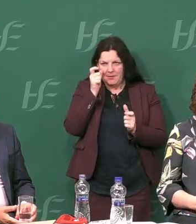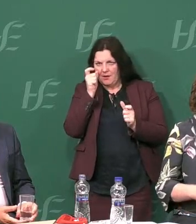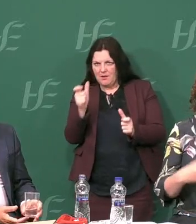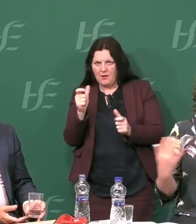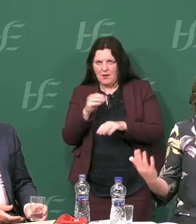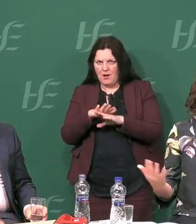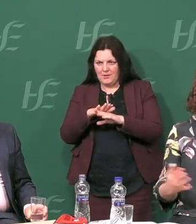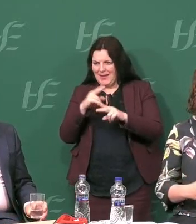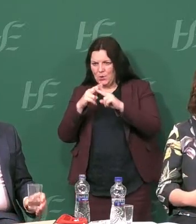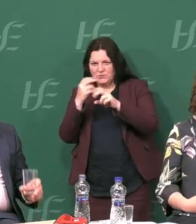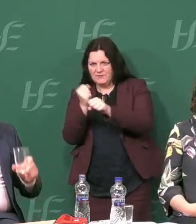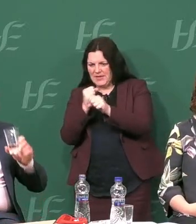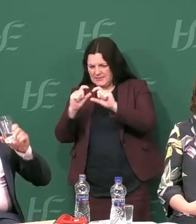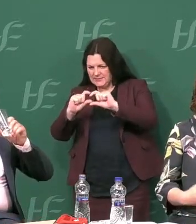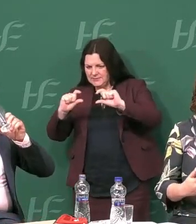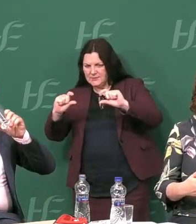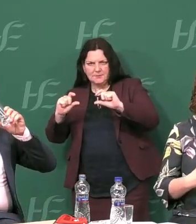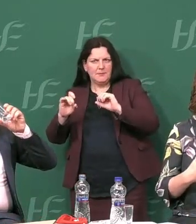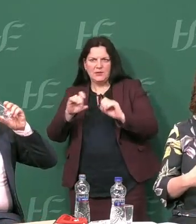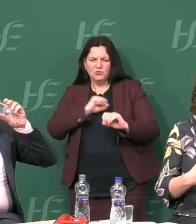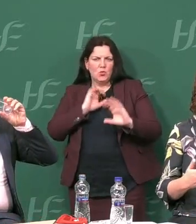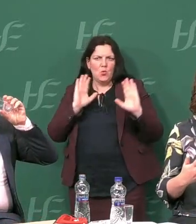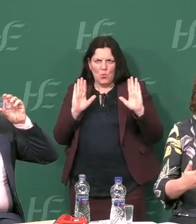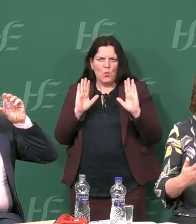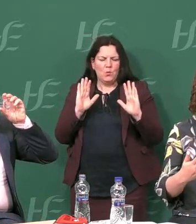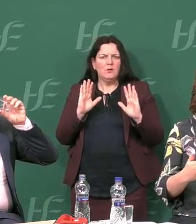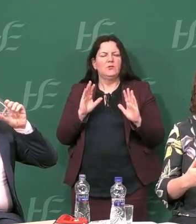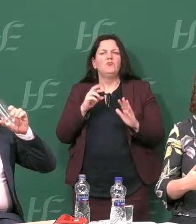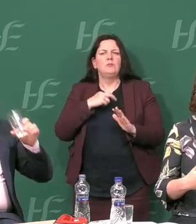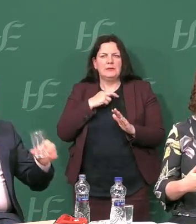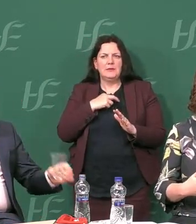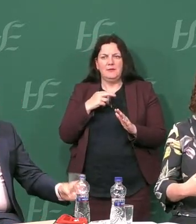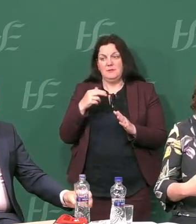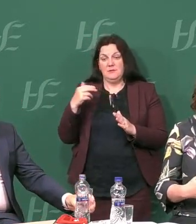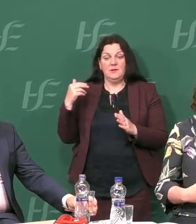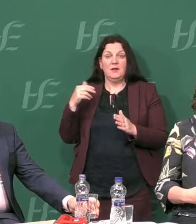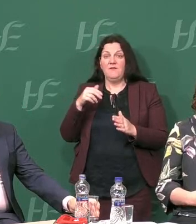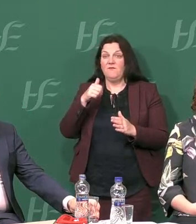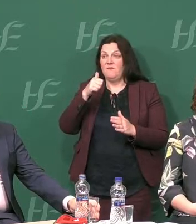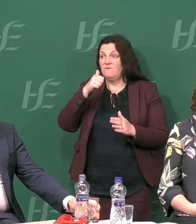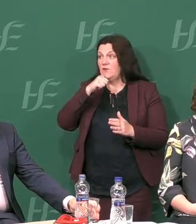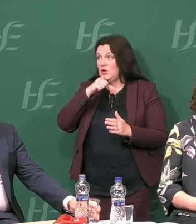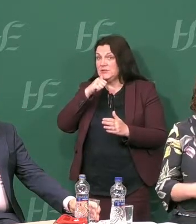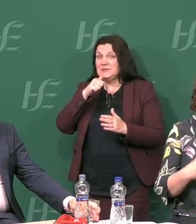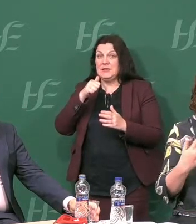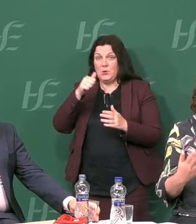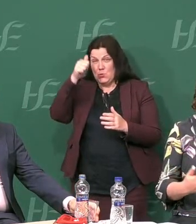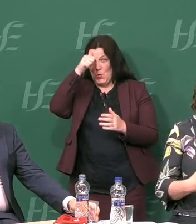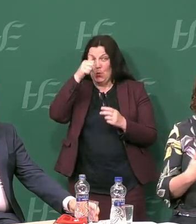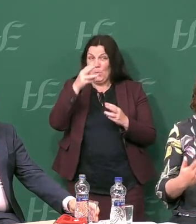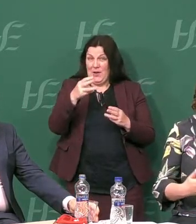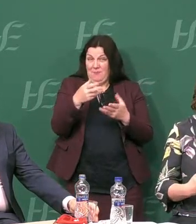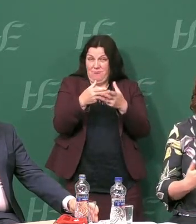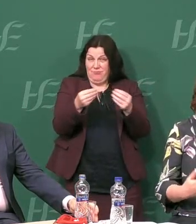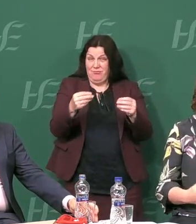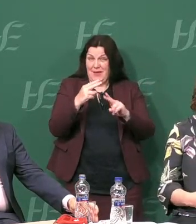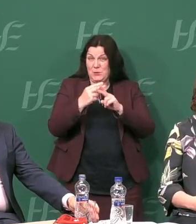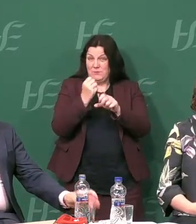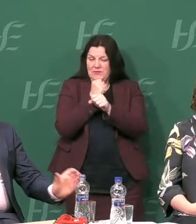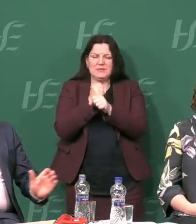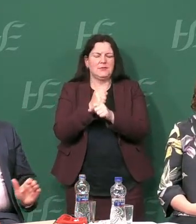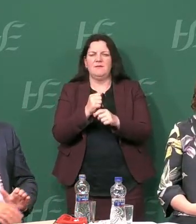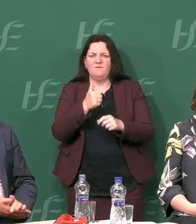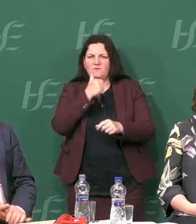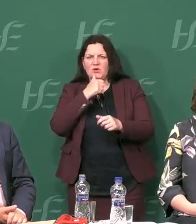expiry date, and as has already been said, it's a first expired, first out to the sites. The way that we